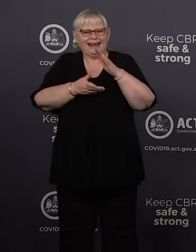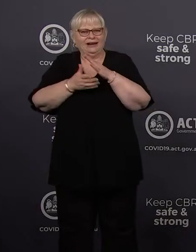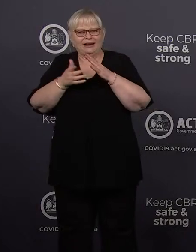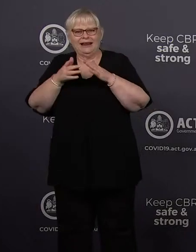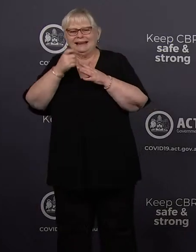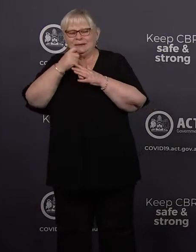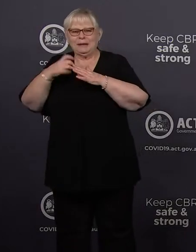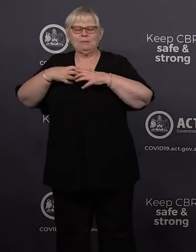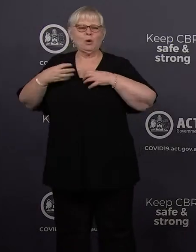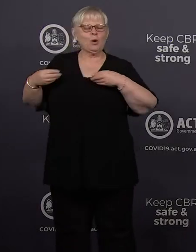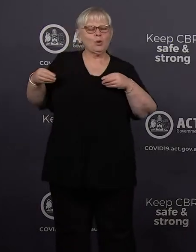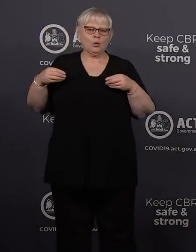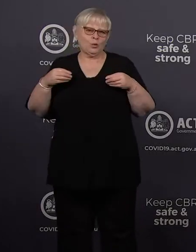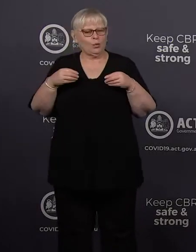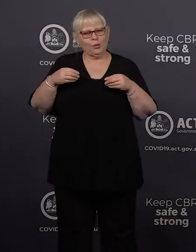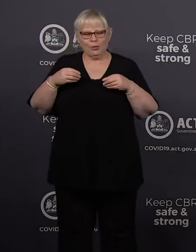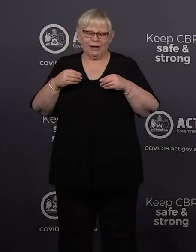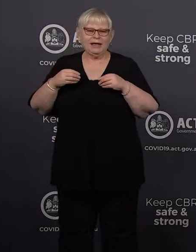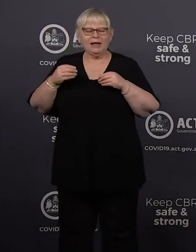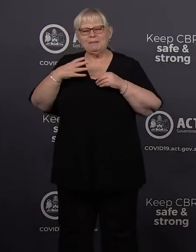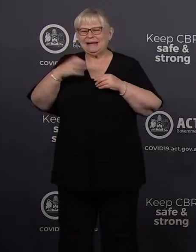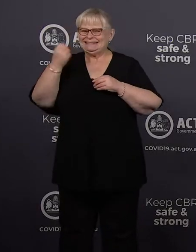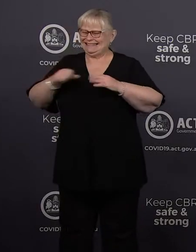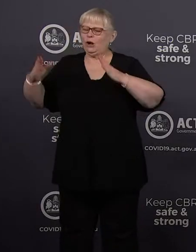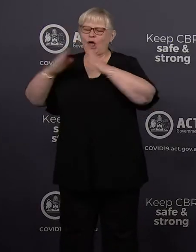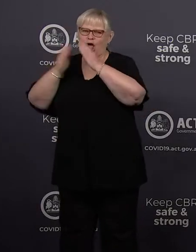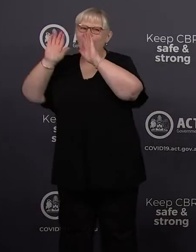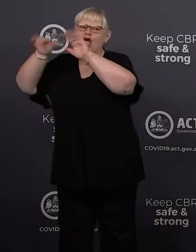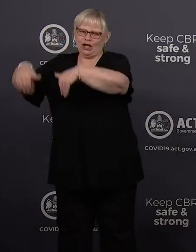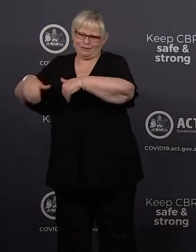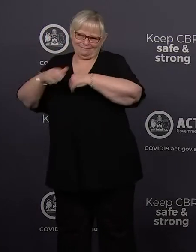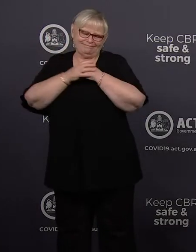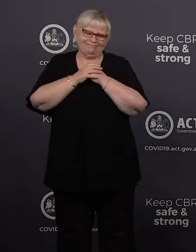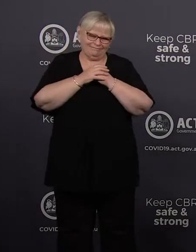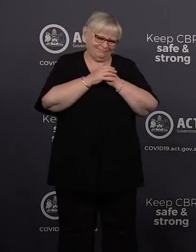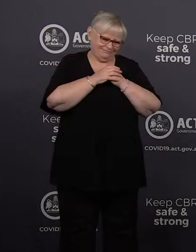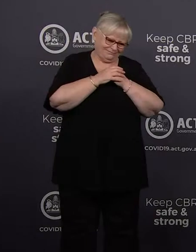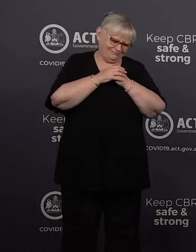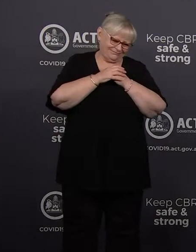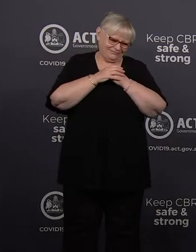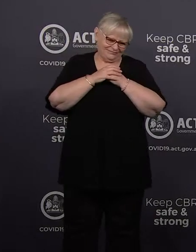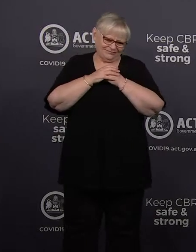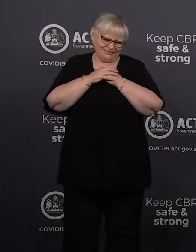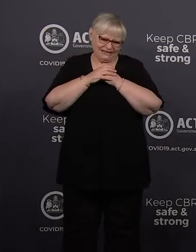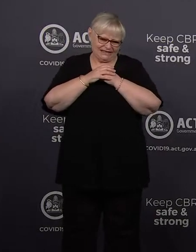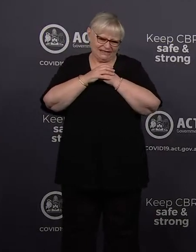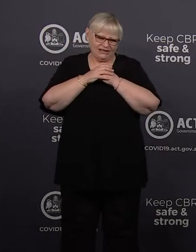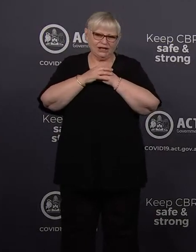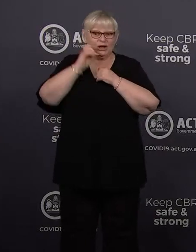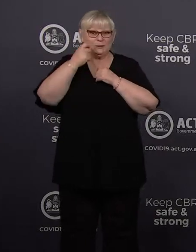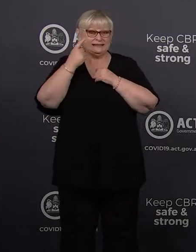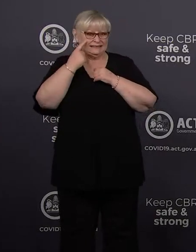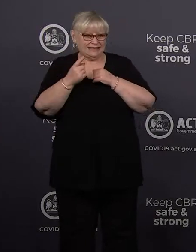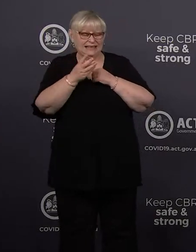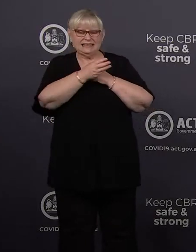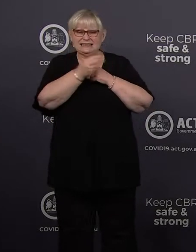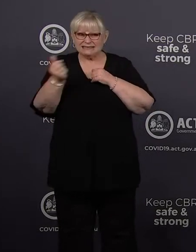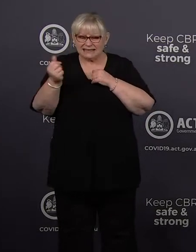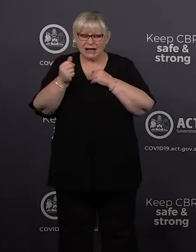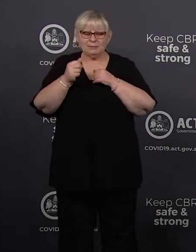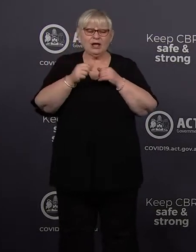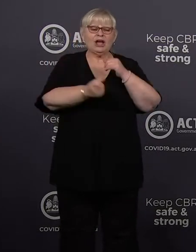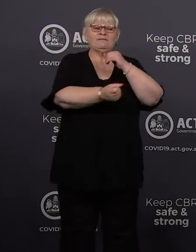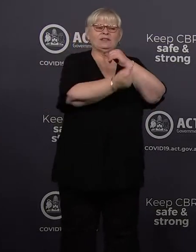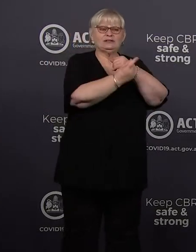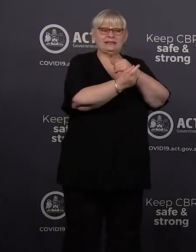remain uninfected from being present at our exposure sites. You will also have started to notice that some of our exposure